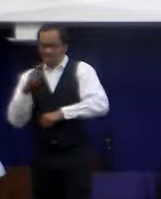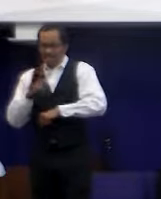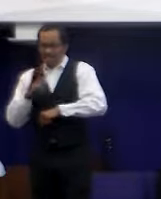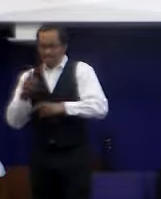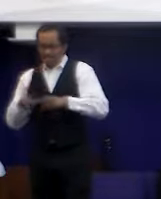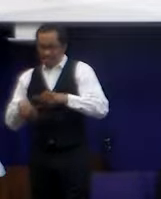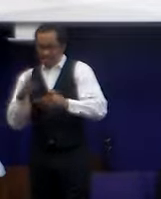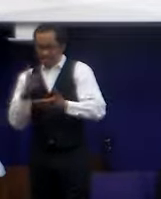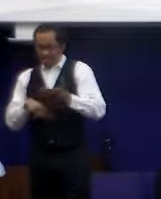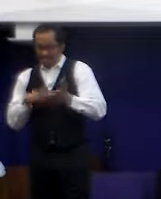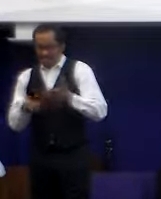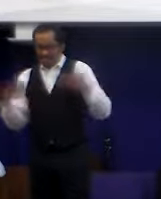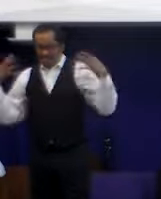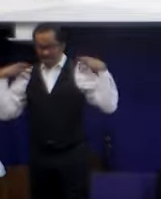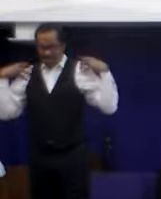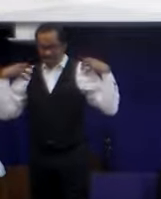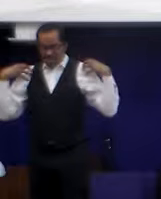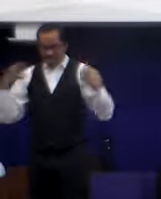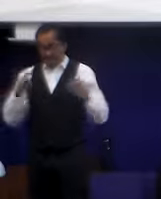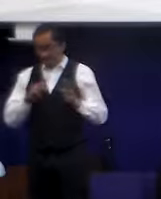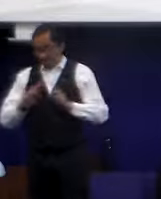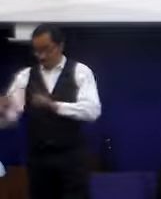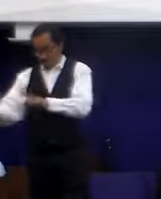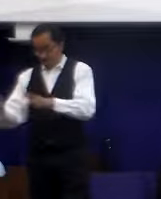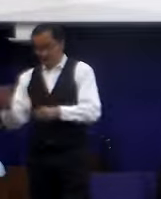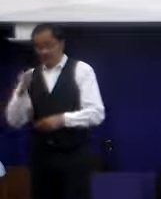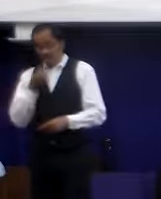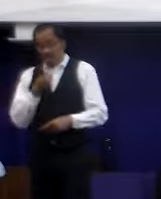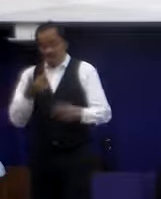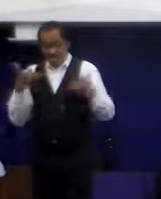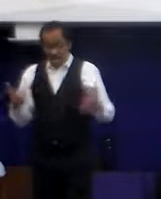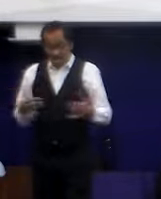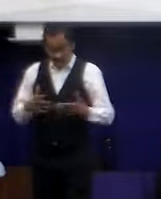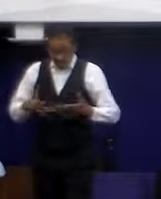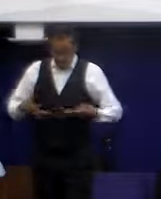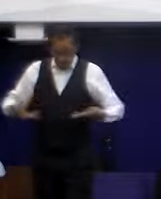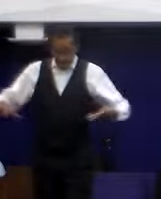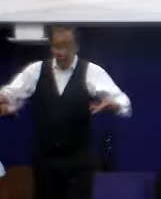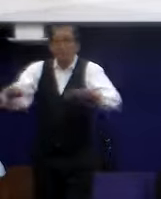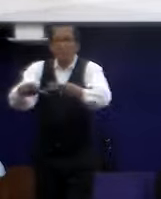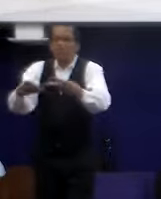me, when I had departed too soon. Now what comes to last out too soon, maybe?